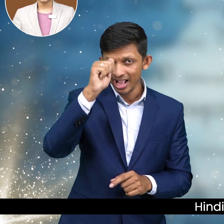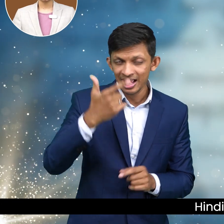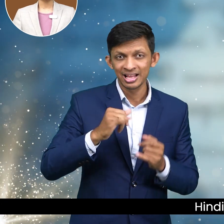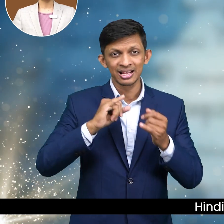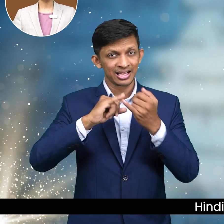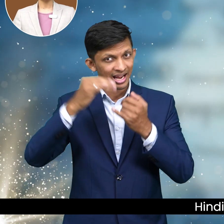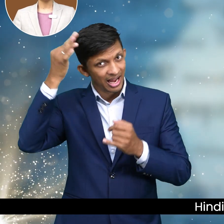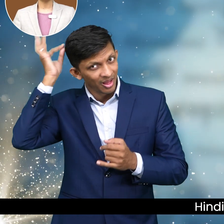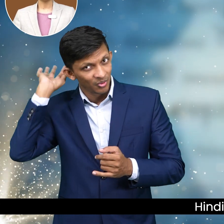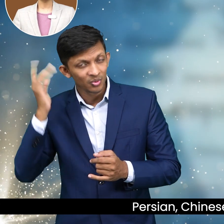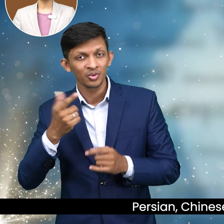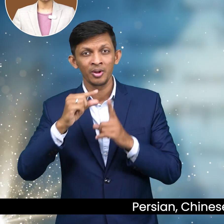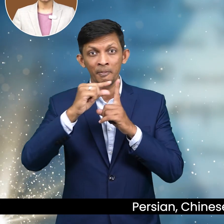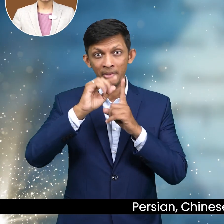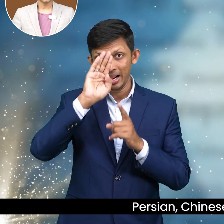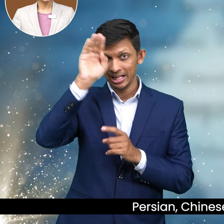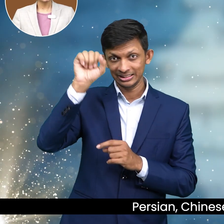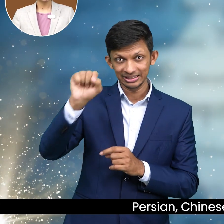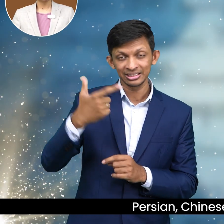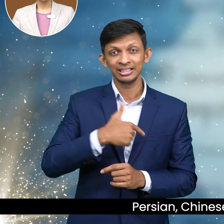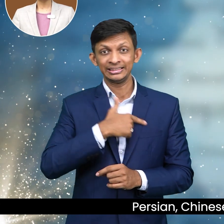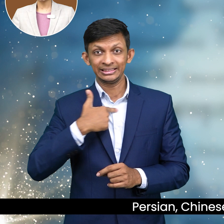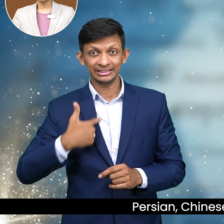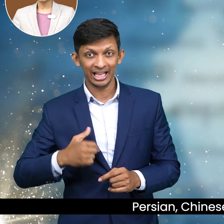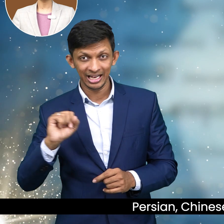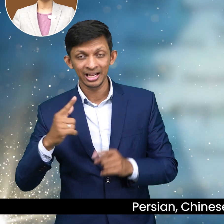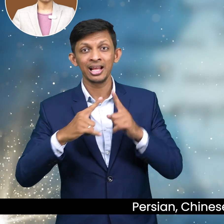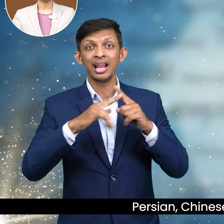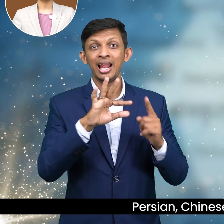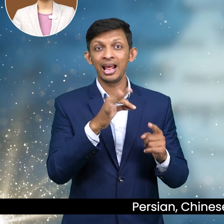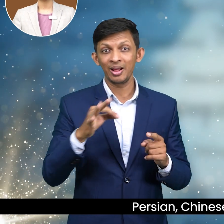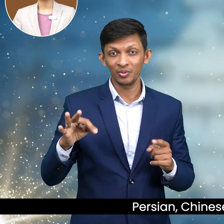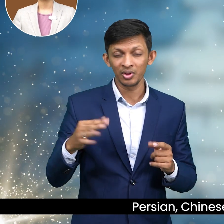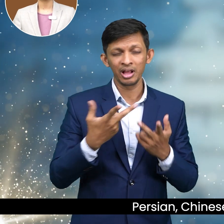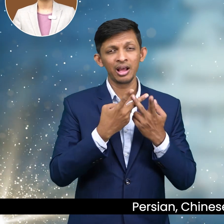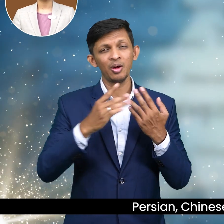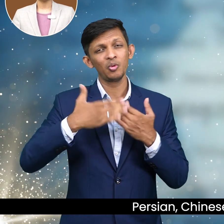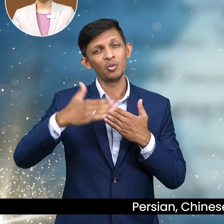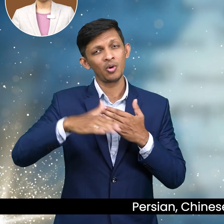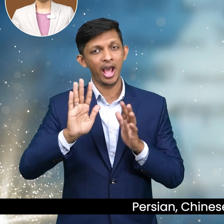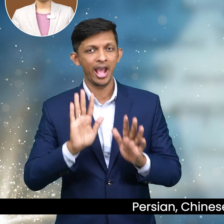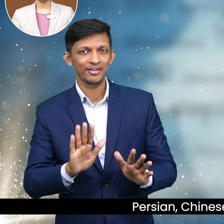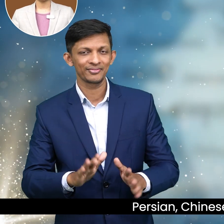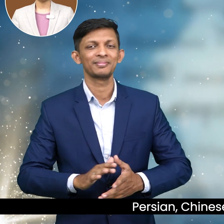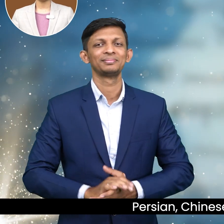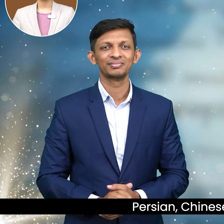Hindi, Sanskrit, Persian, Chinese, Telugu, and so on.